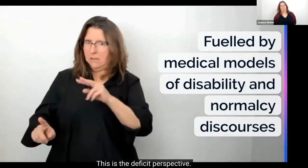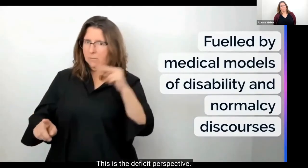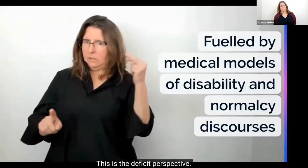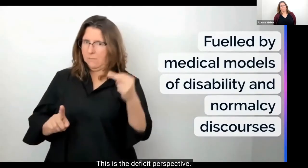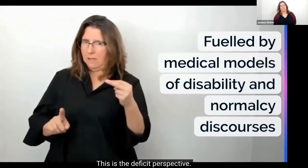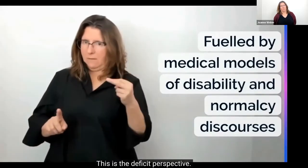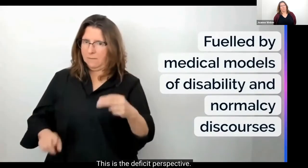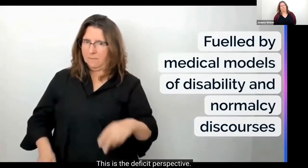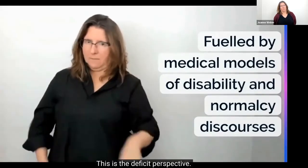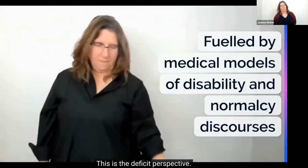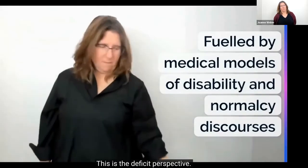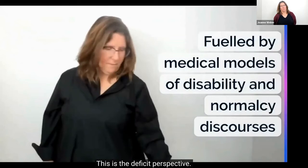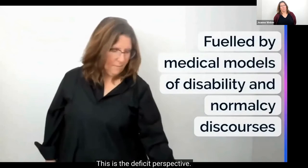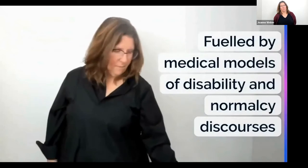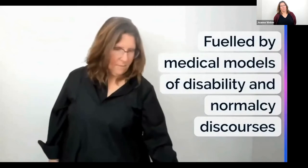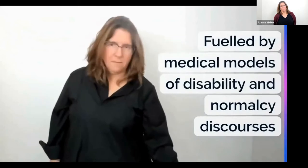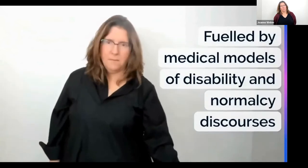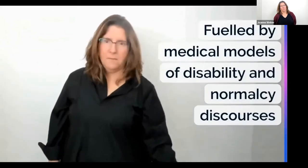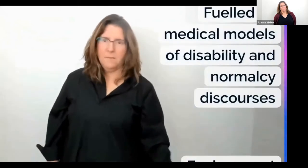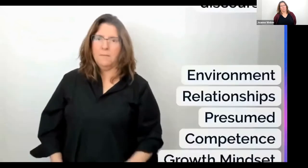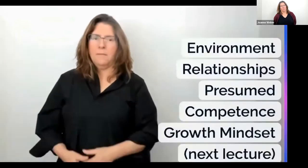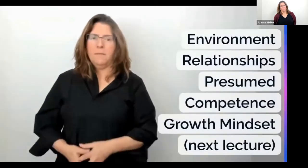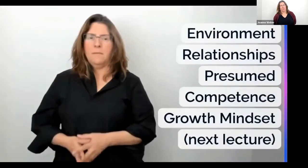This is the deficit perspective.